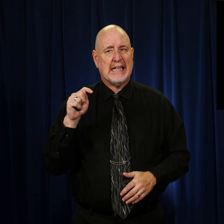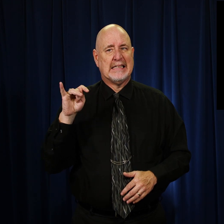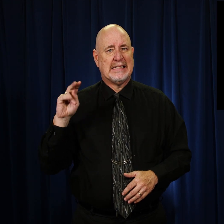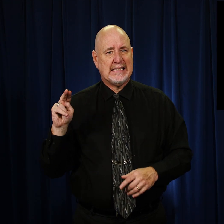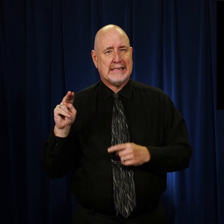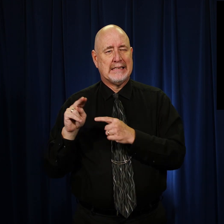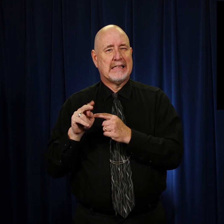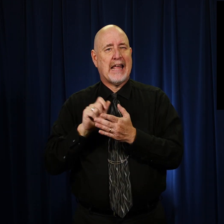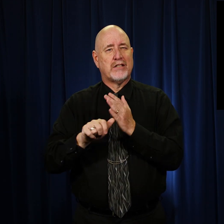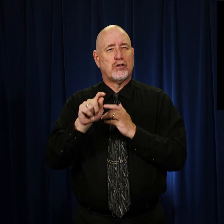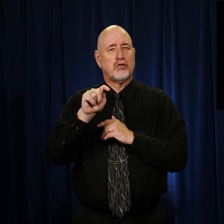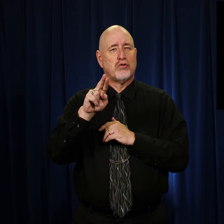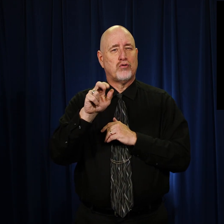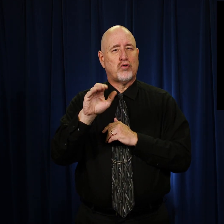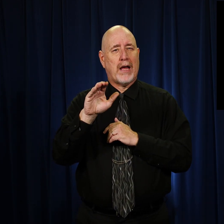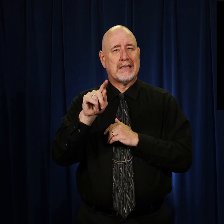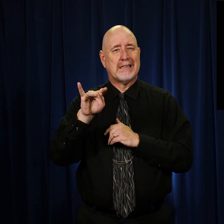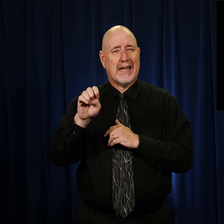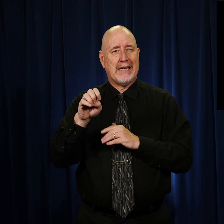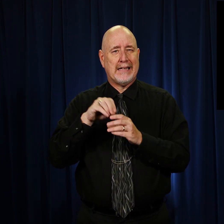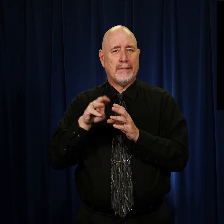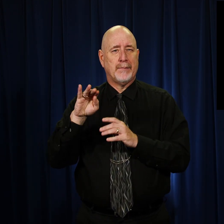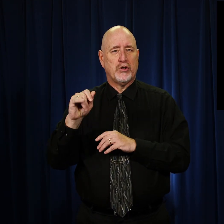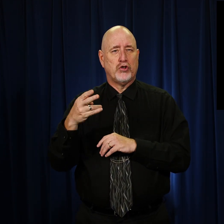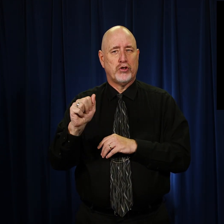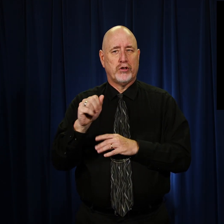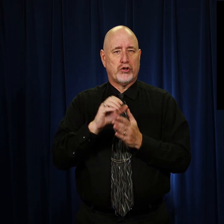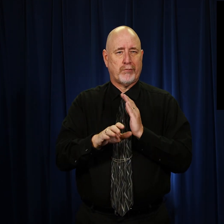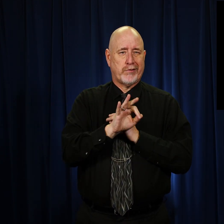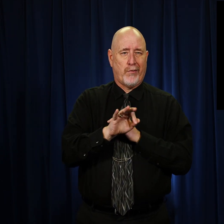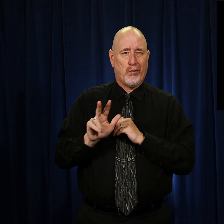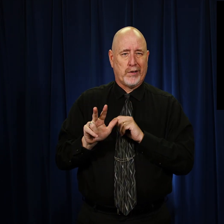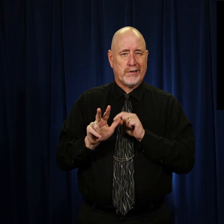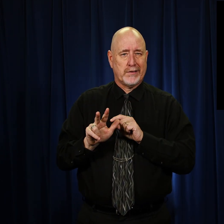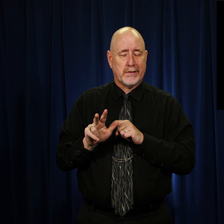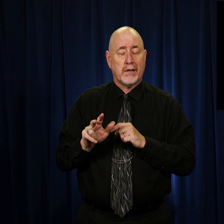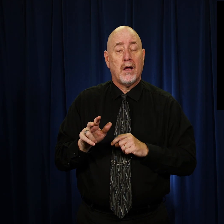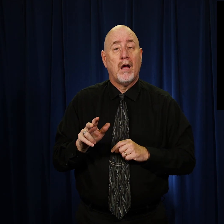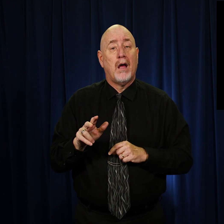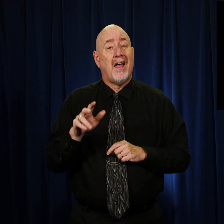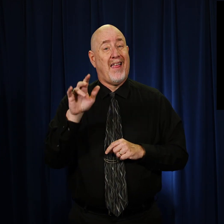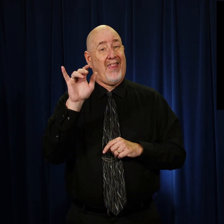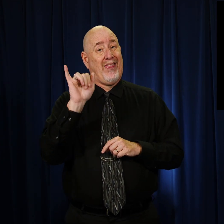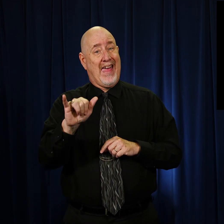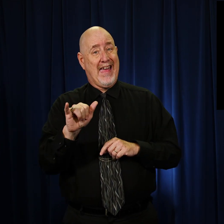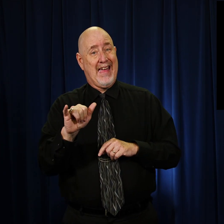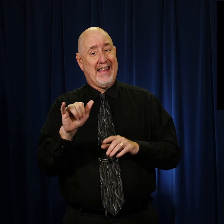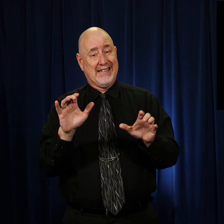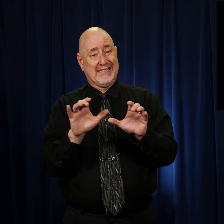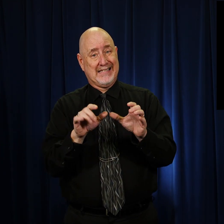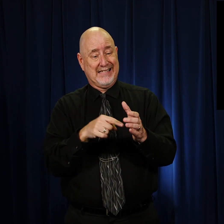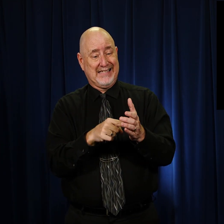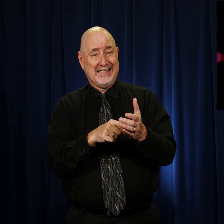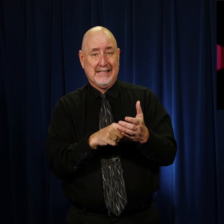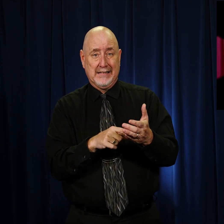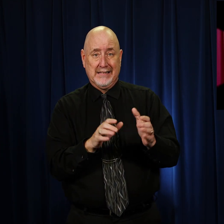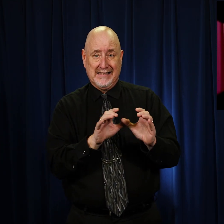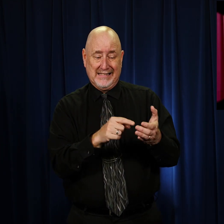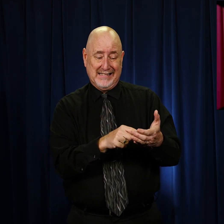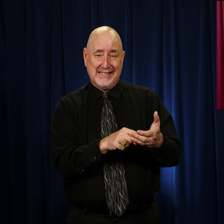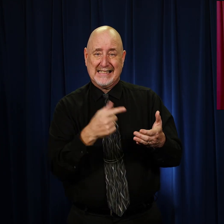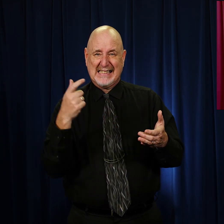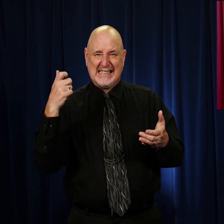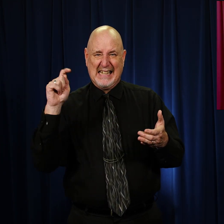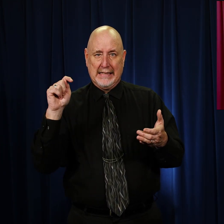Gittin, that's the tractate in the Mishnah, chapter 9, verse 3 says. Now this particular document, this certificate,